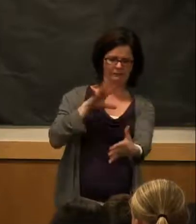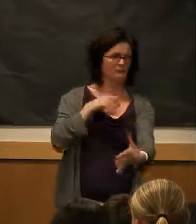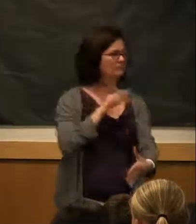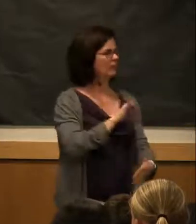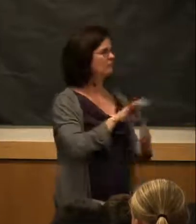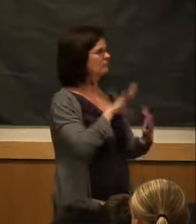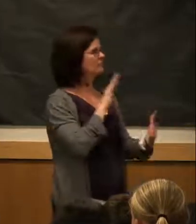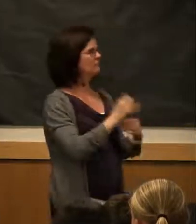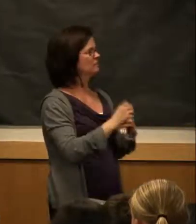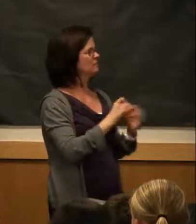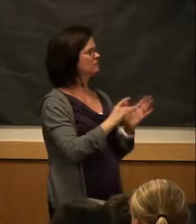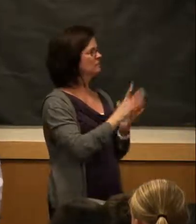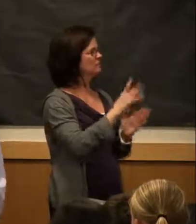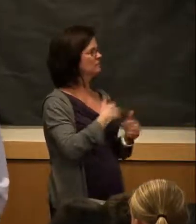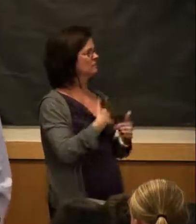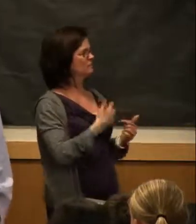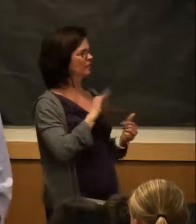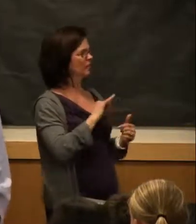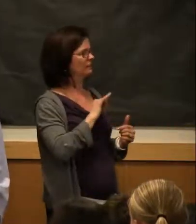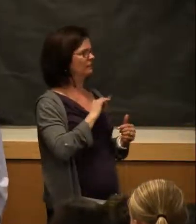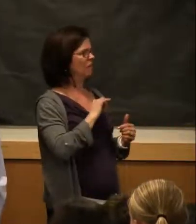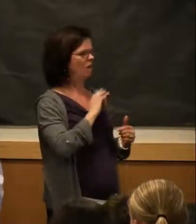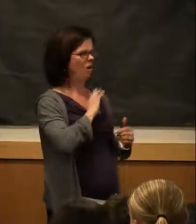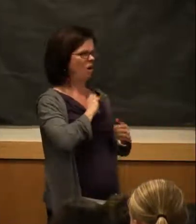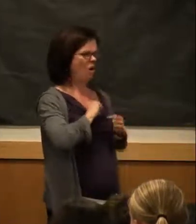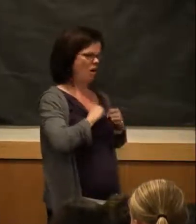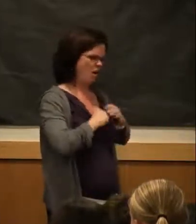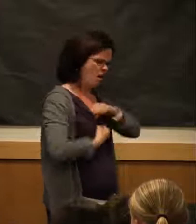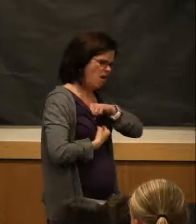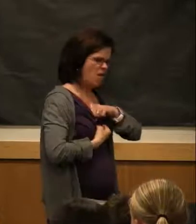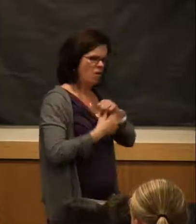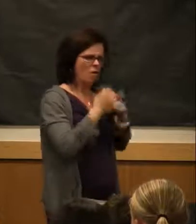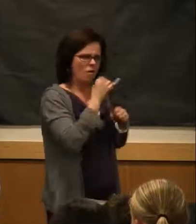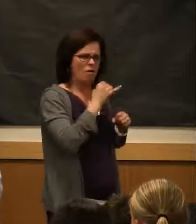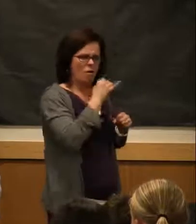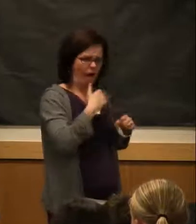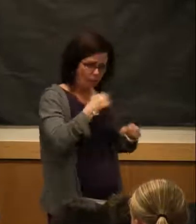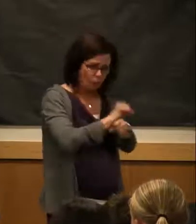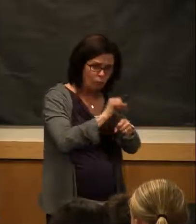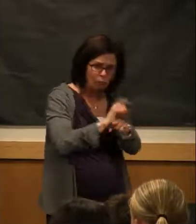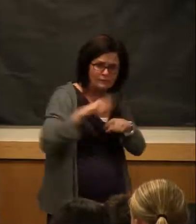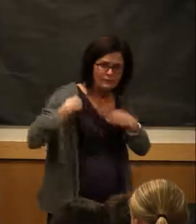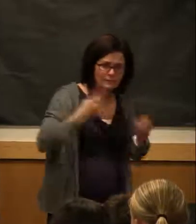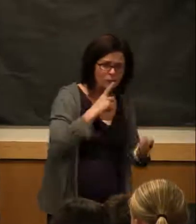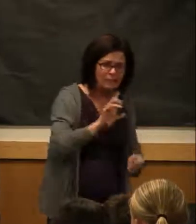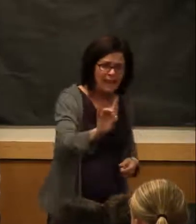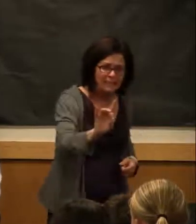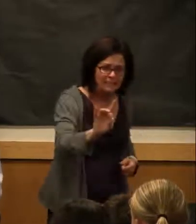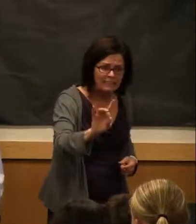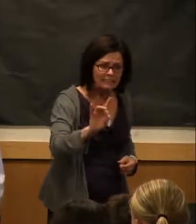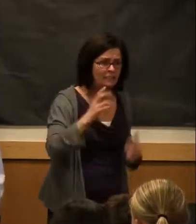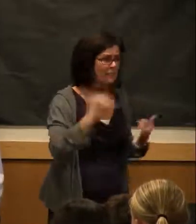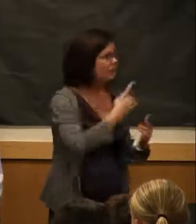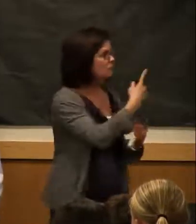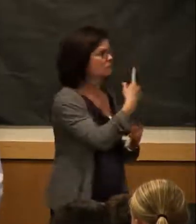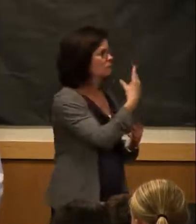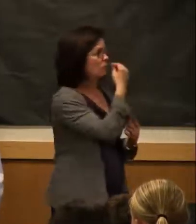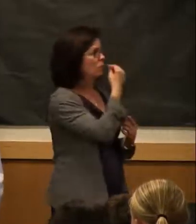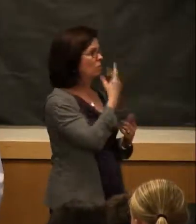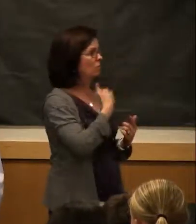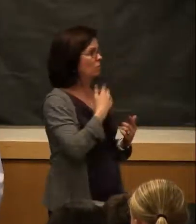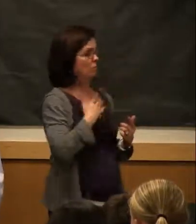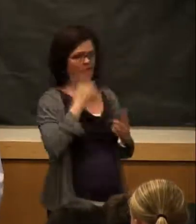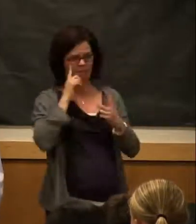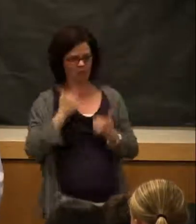crushing to somebody. I'd been working since I was 8 years old. And to think that because I've lost